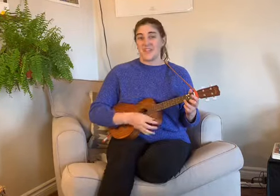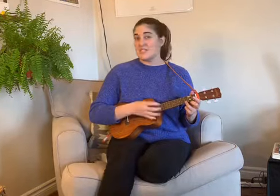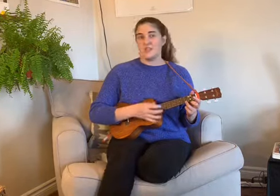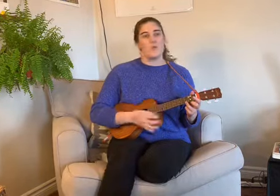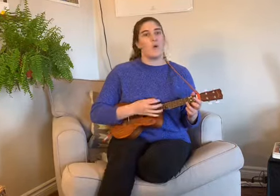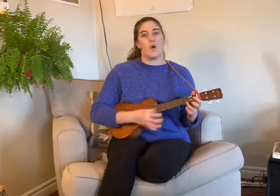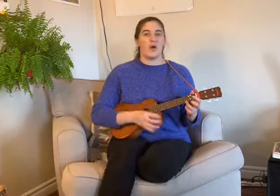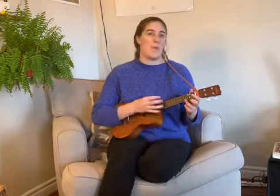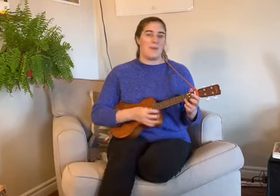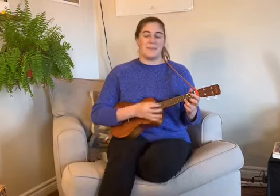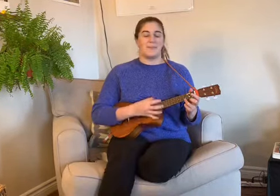to warm up.